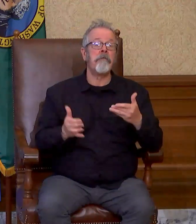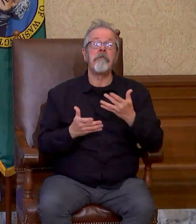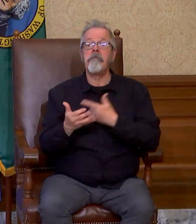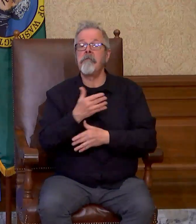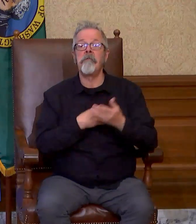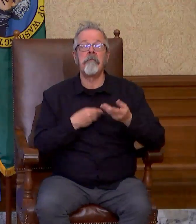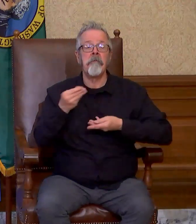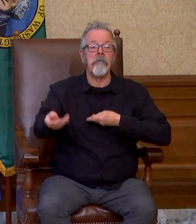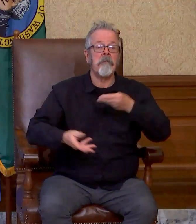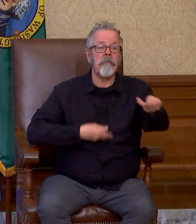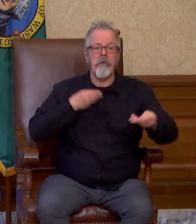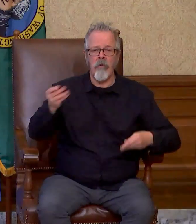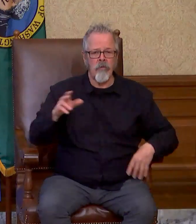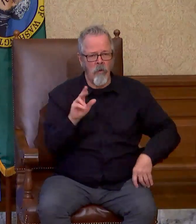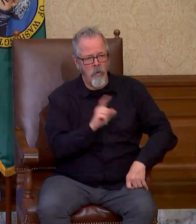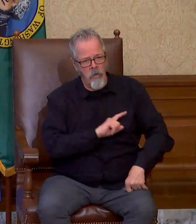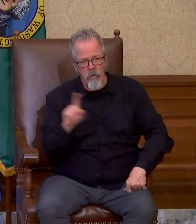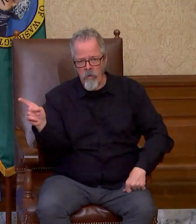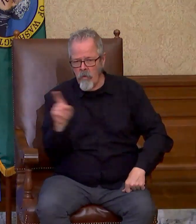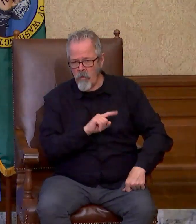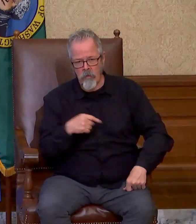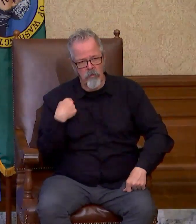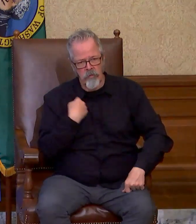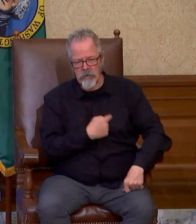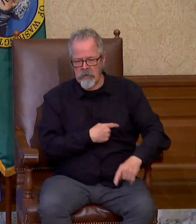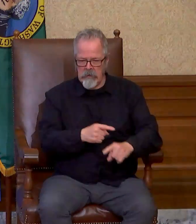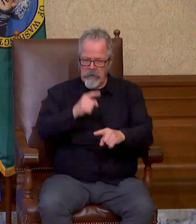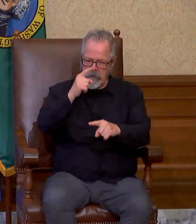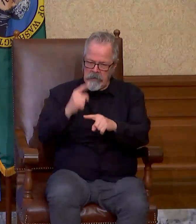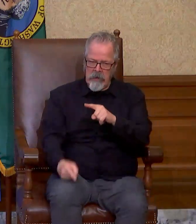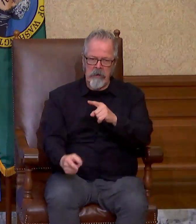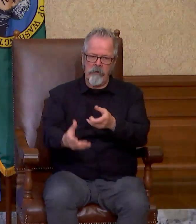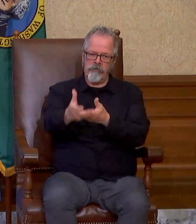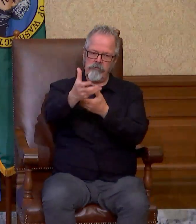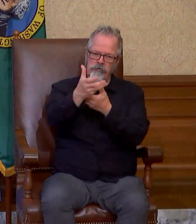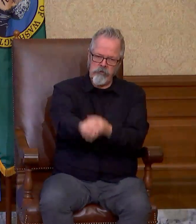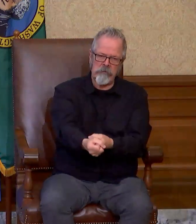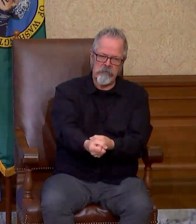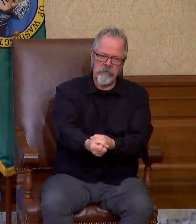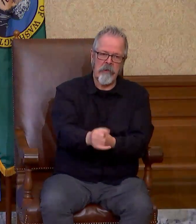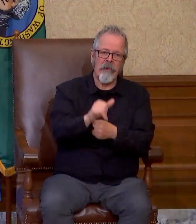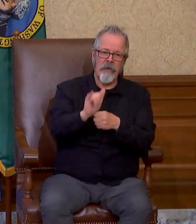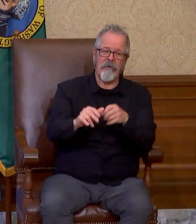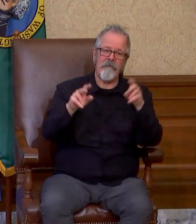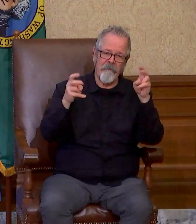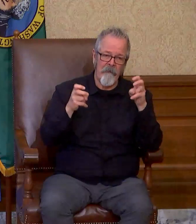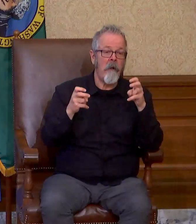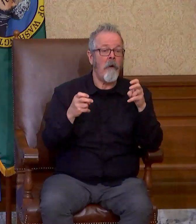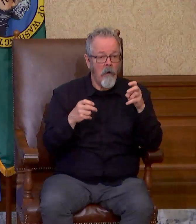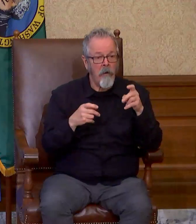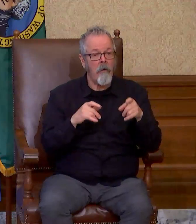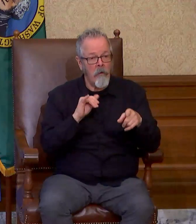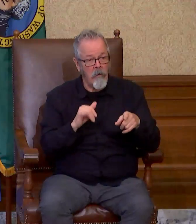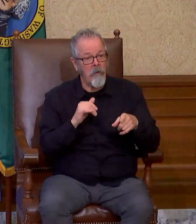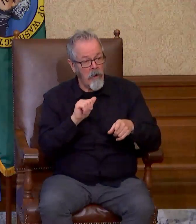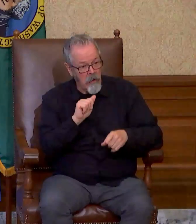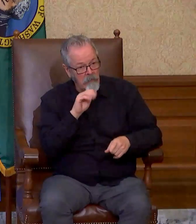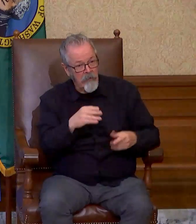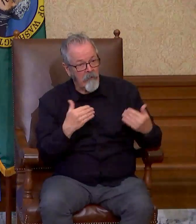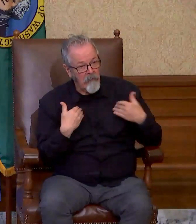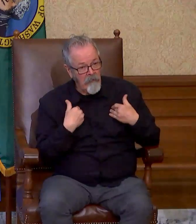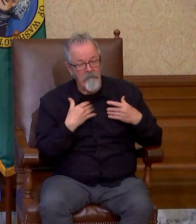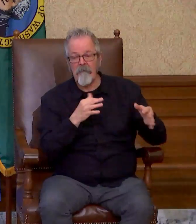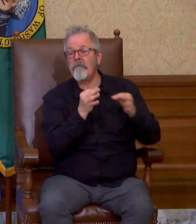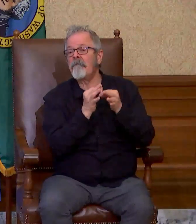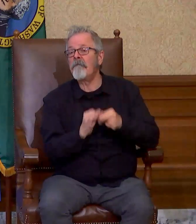on antibody testing to set us free. We cannot depend on getting an antibody test, showing that we have the